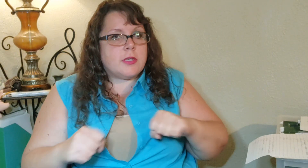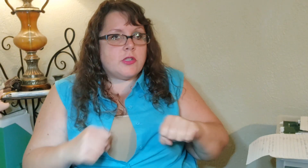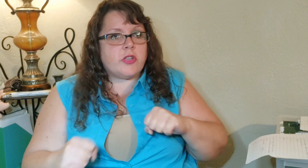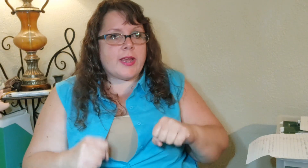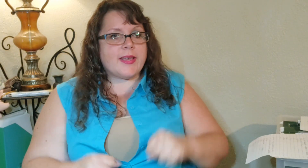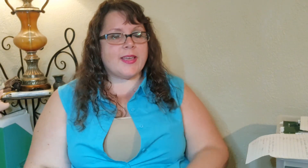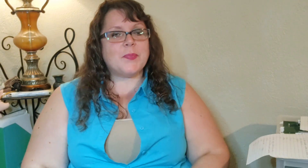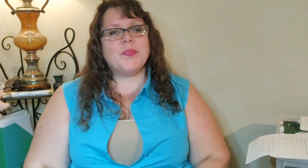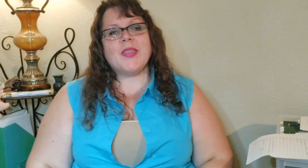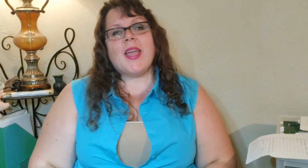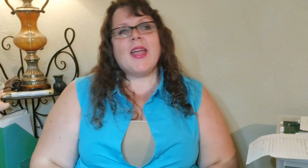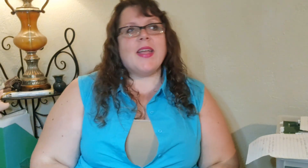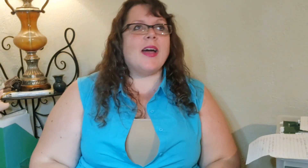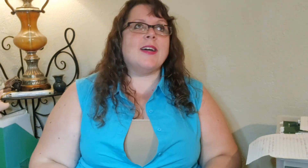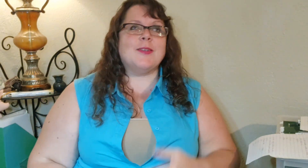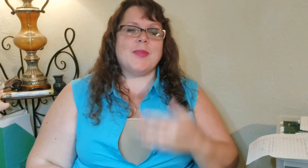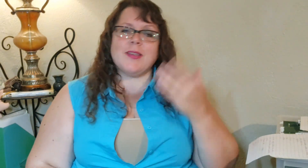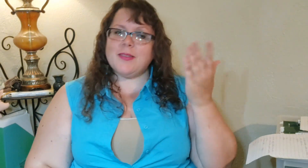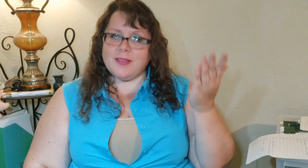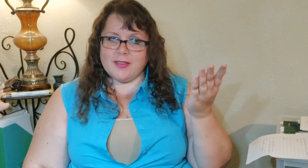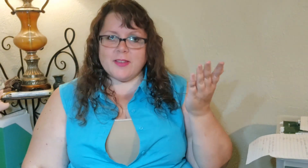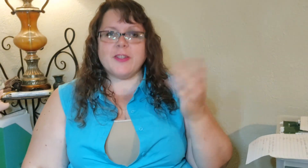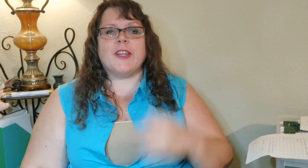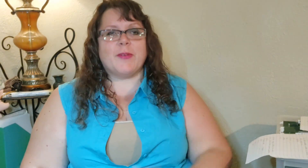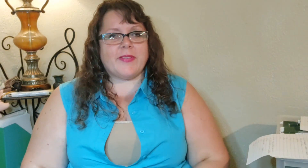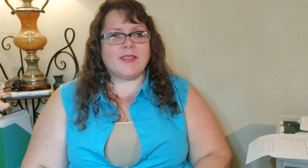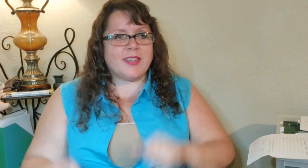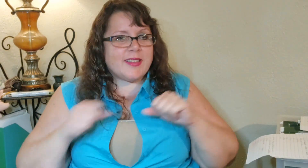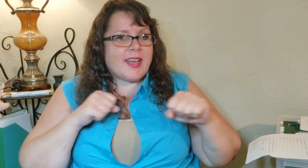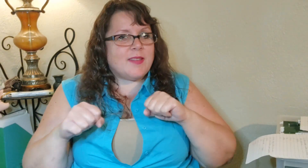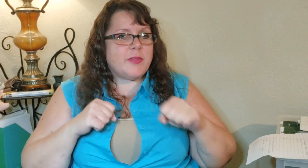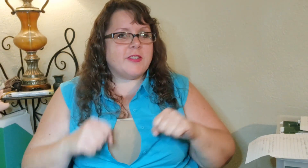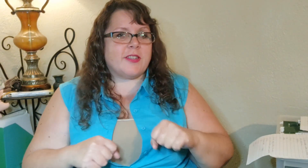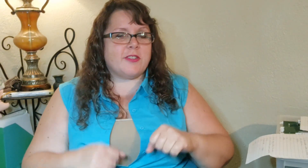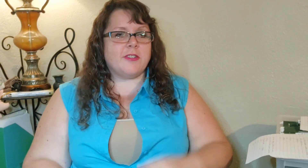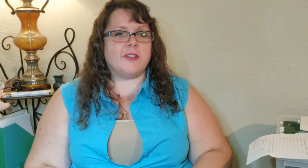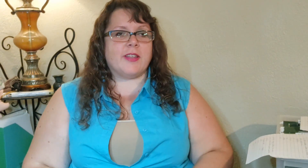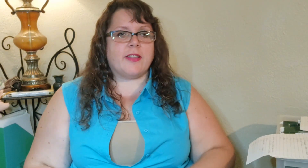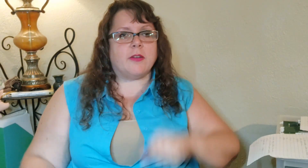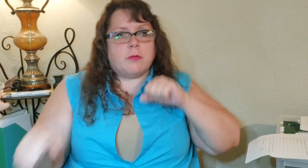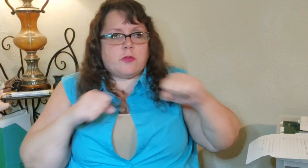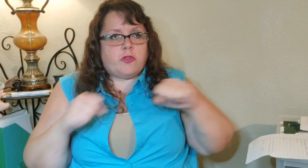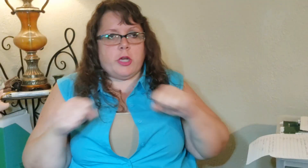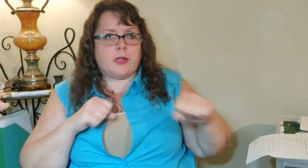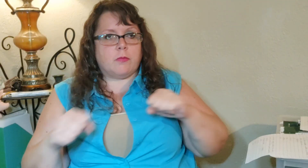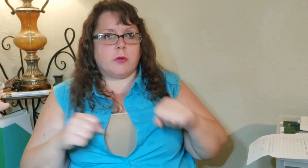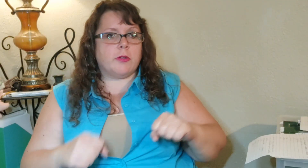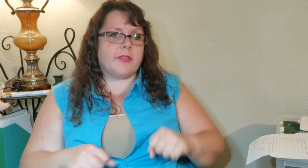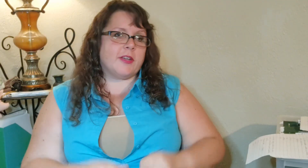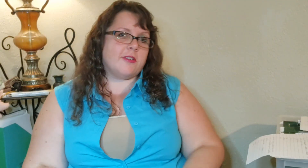is shaking. And you know, I've done that in music too, like the shake and roll of